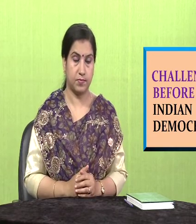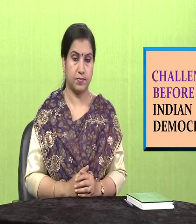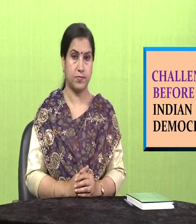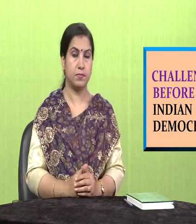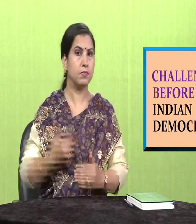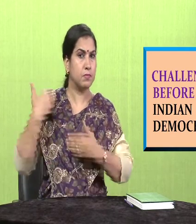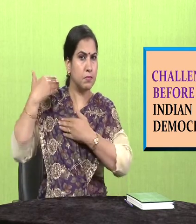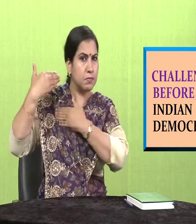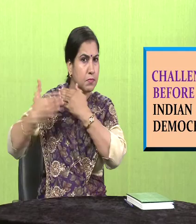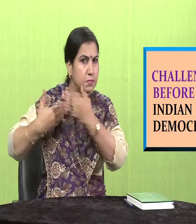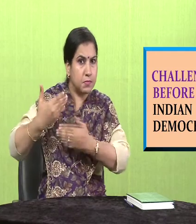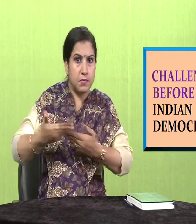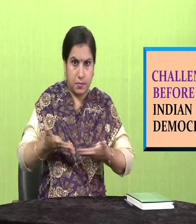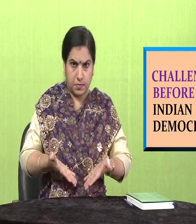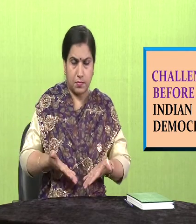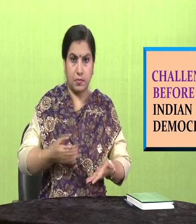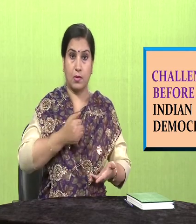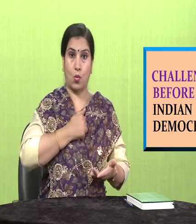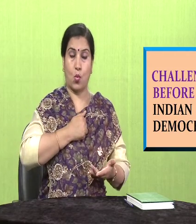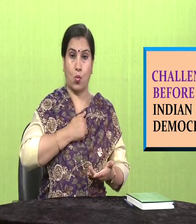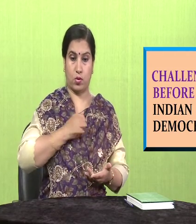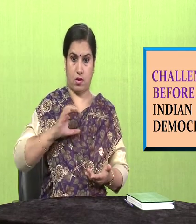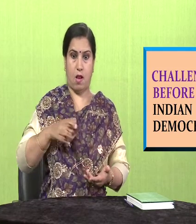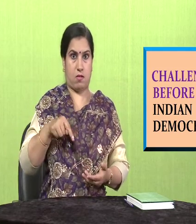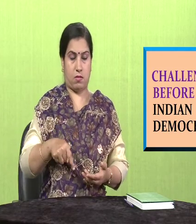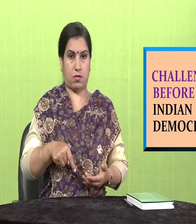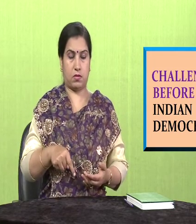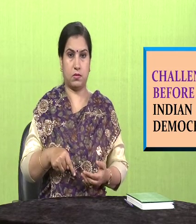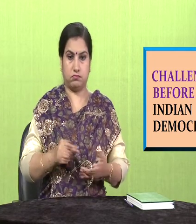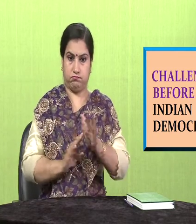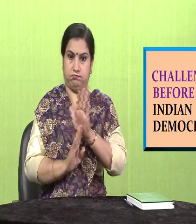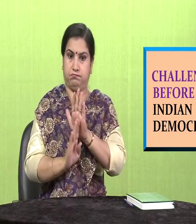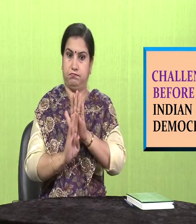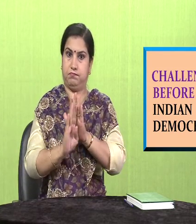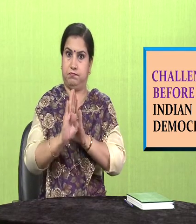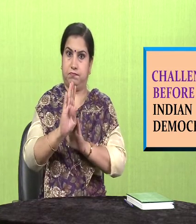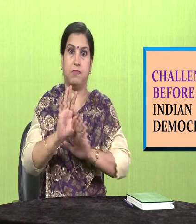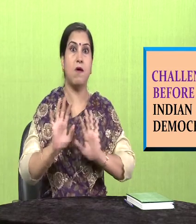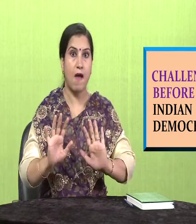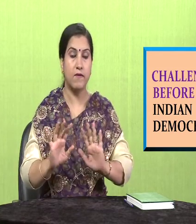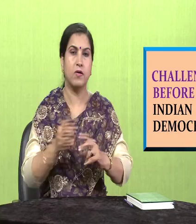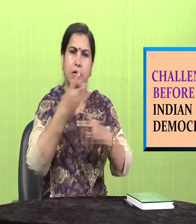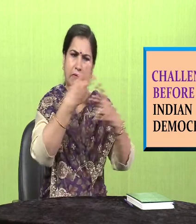Since then, our country has made great progress in different fields.